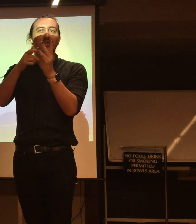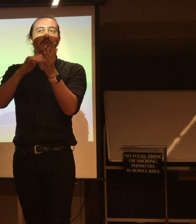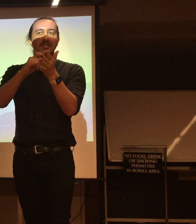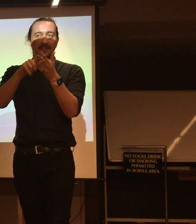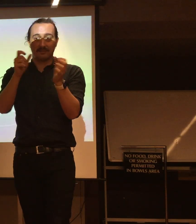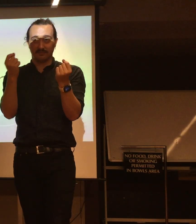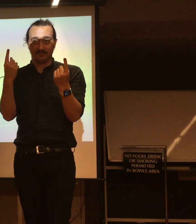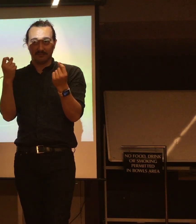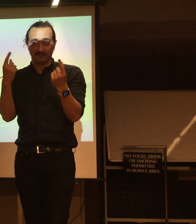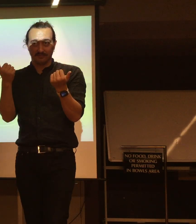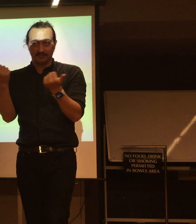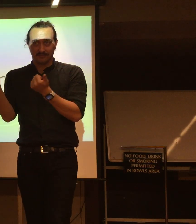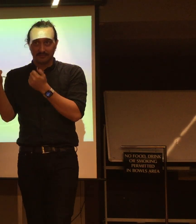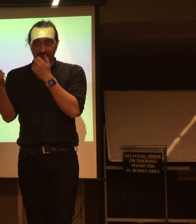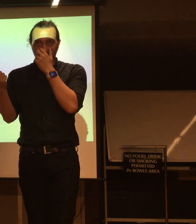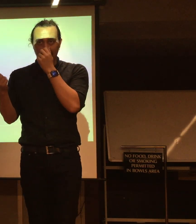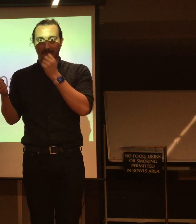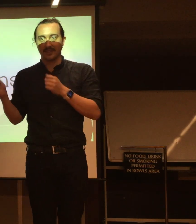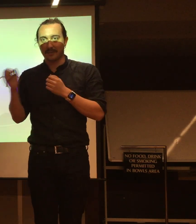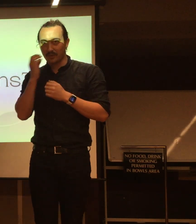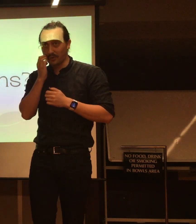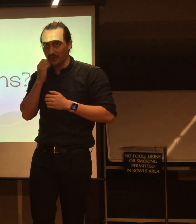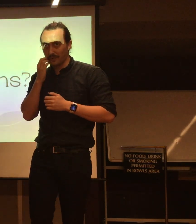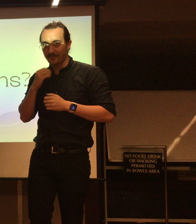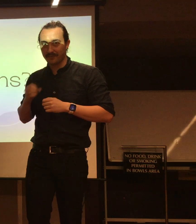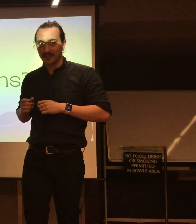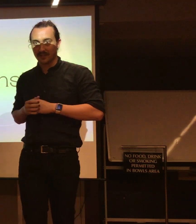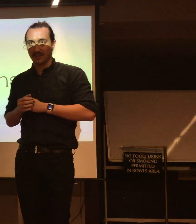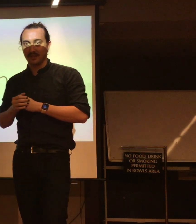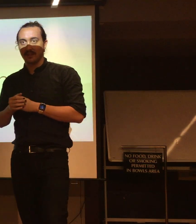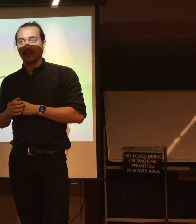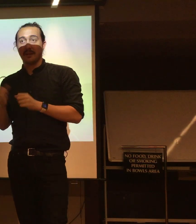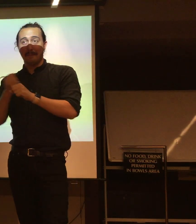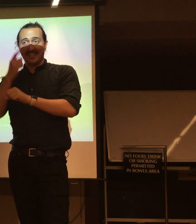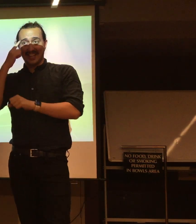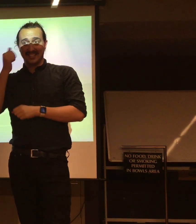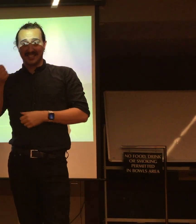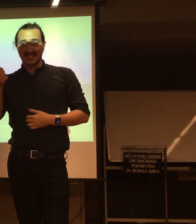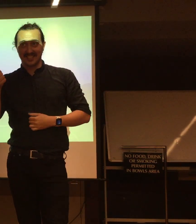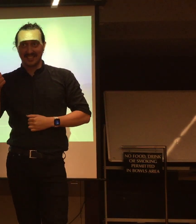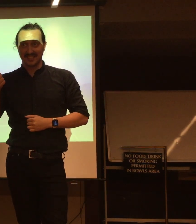Same lactose. Yeah. Yeah. Cool. Does that make sense?